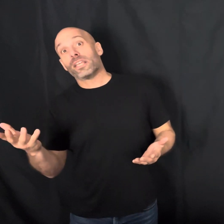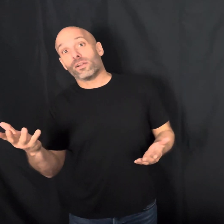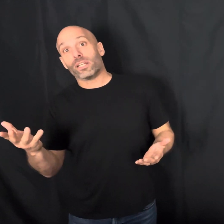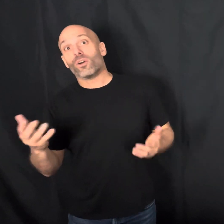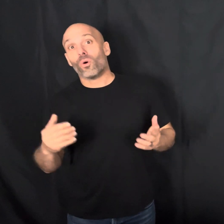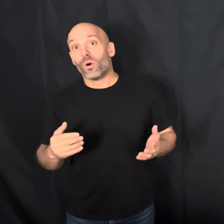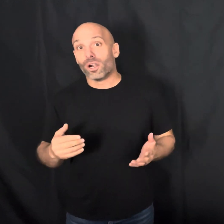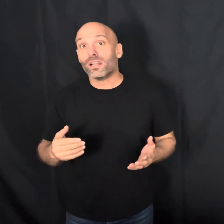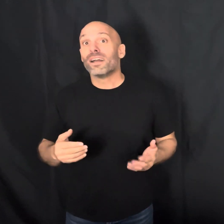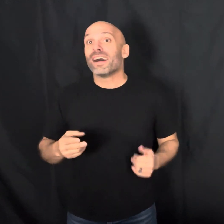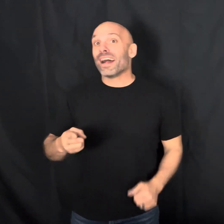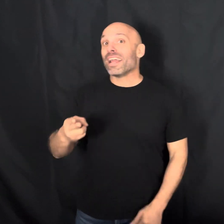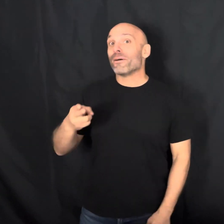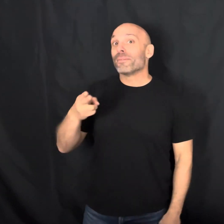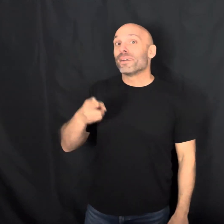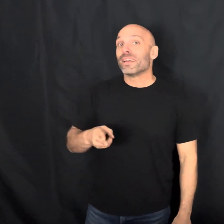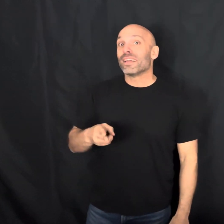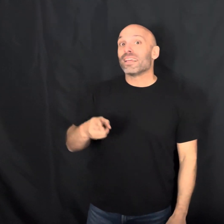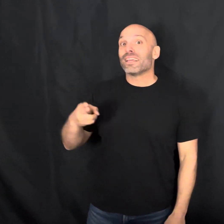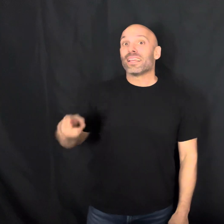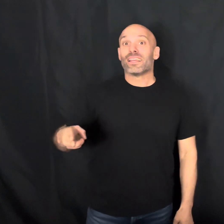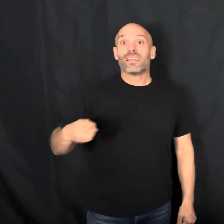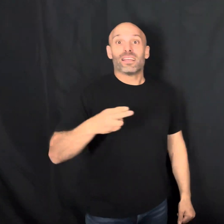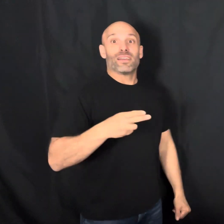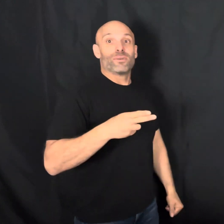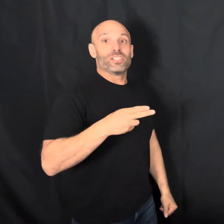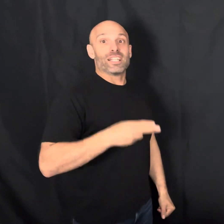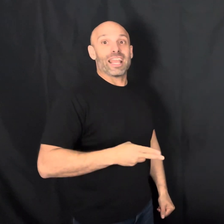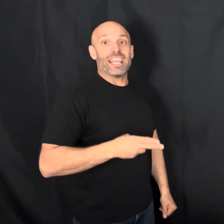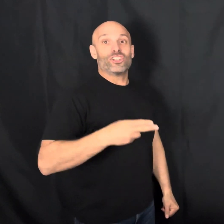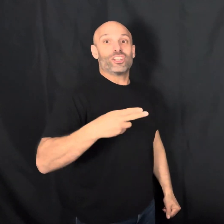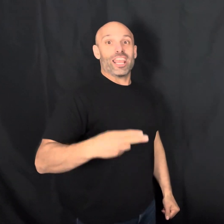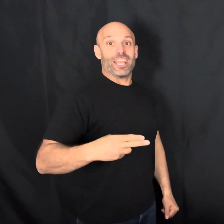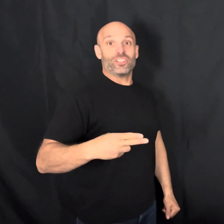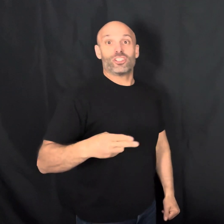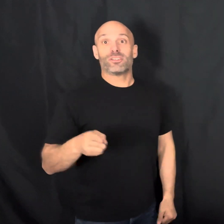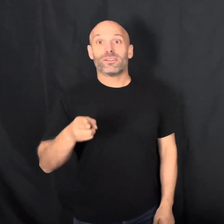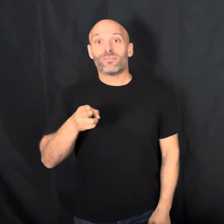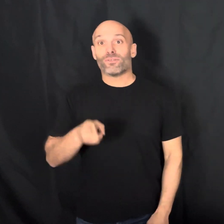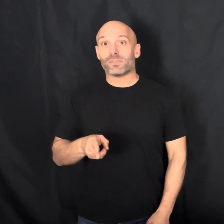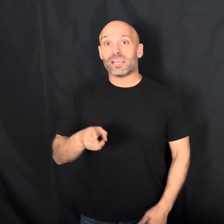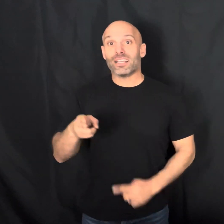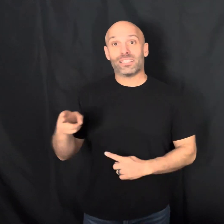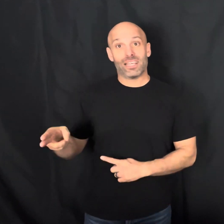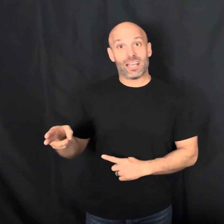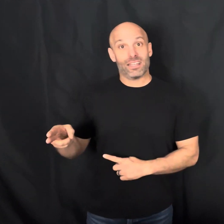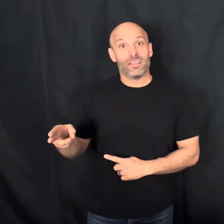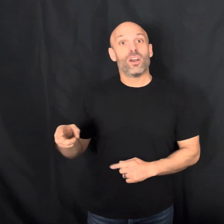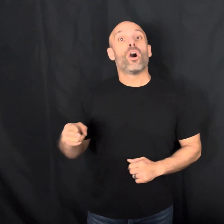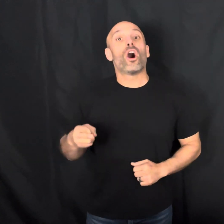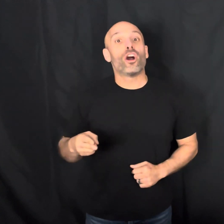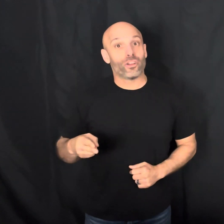hearing. Or I am, which is an HH from side to side, hard of